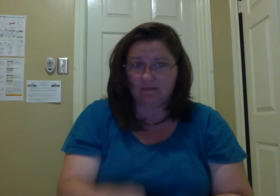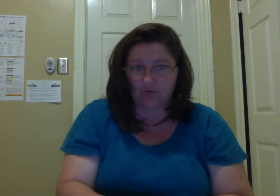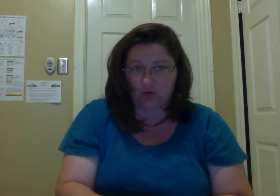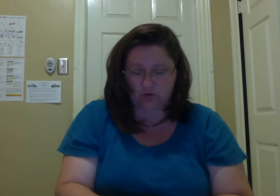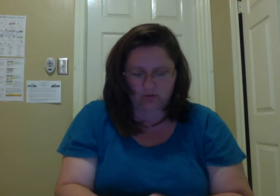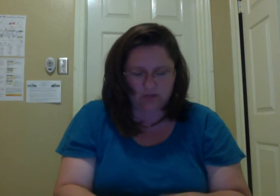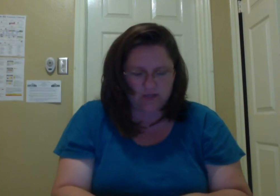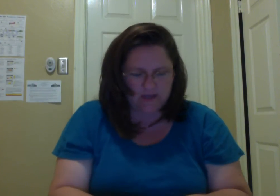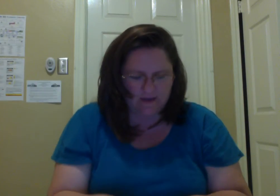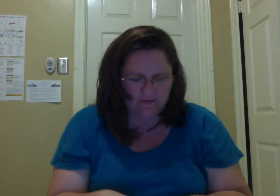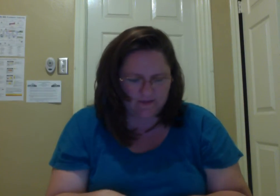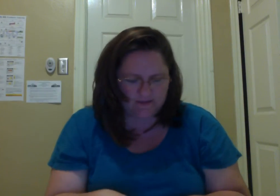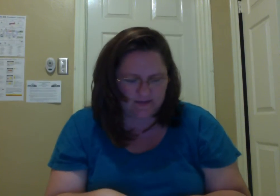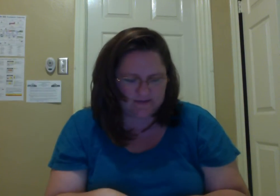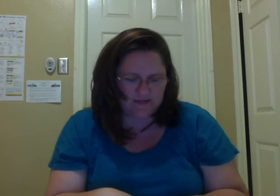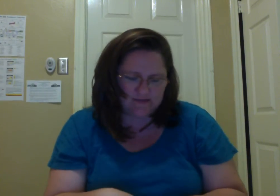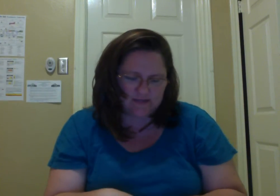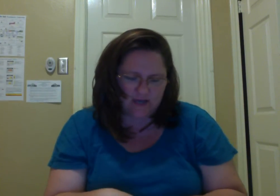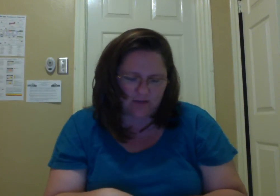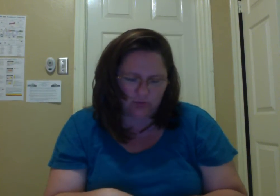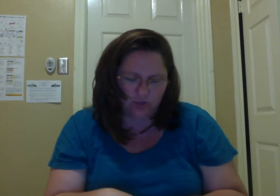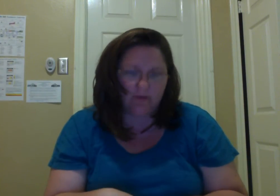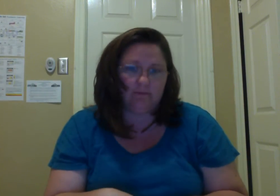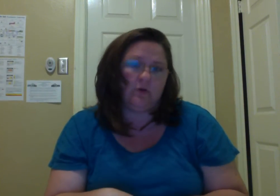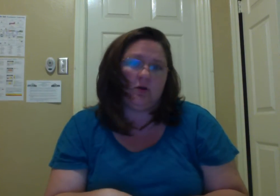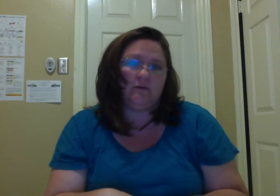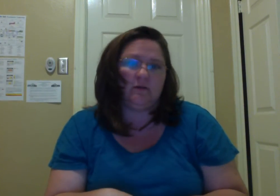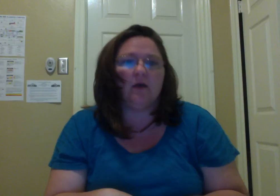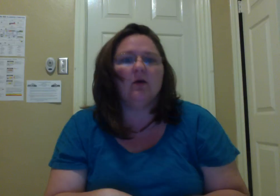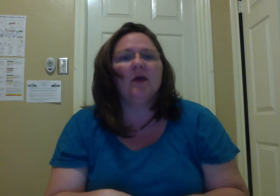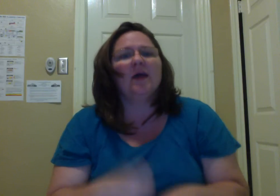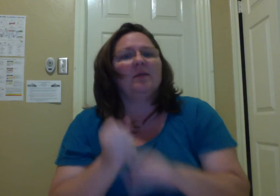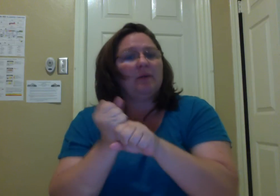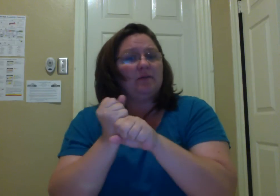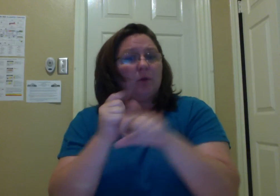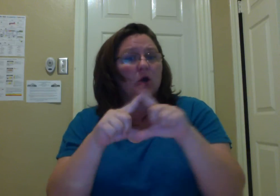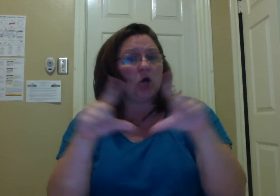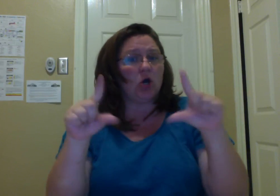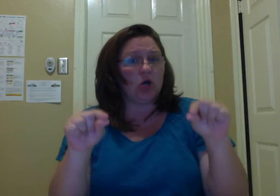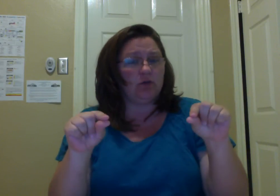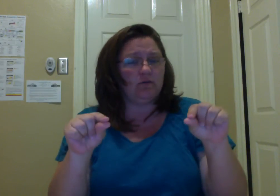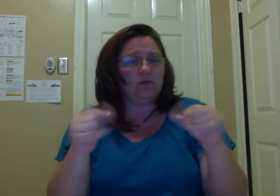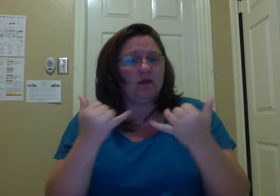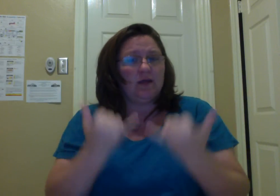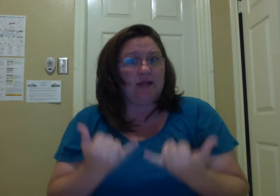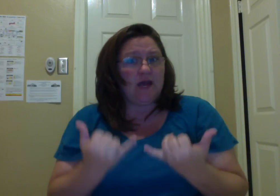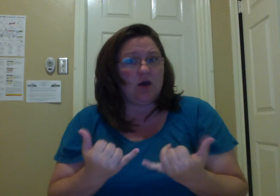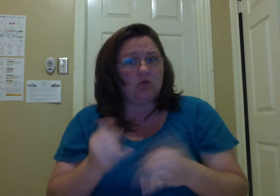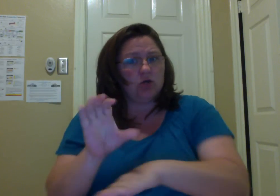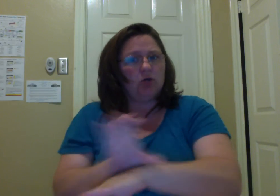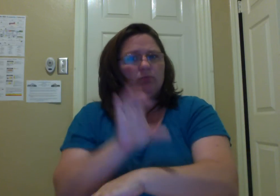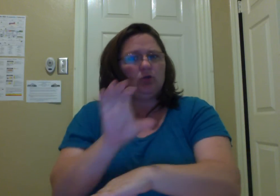never. And then Dan says he's got computer baseball cards now. Baseball cards, now